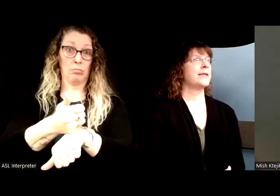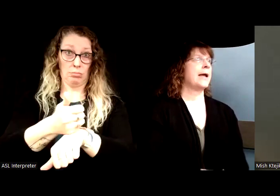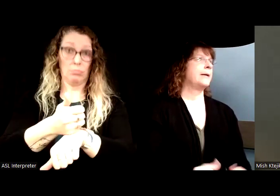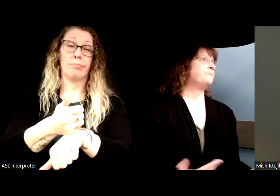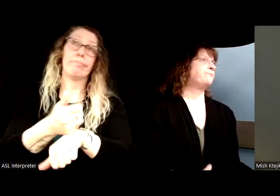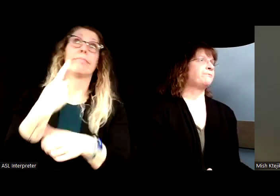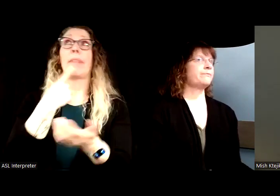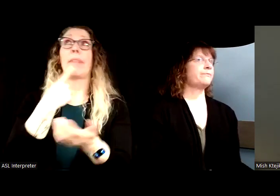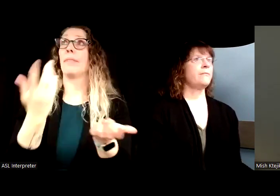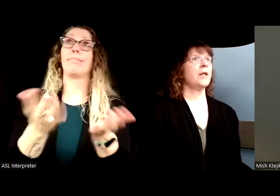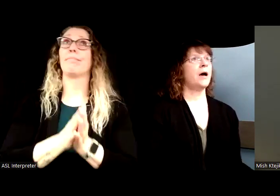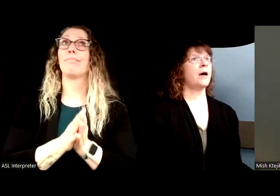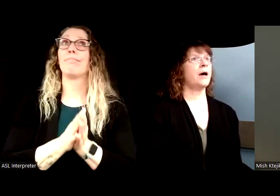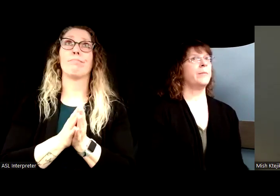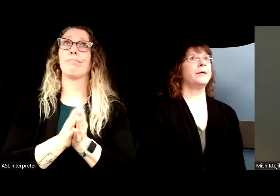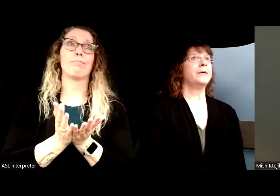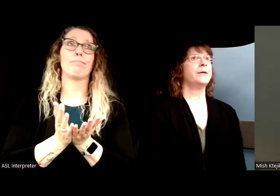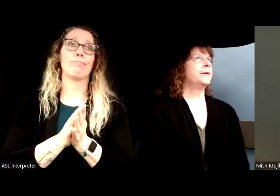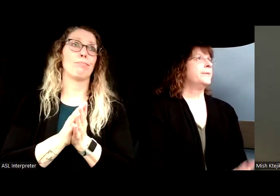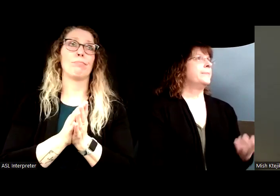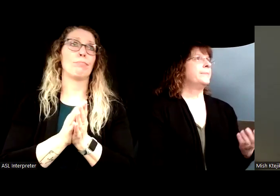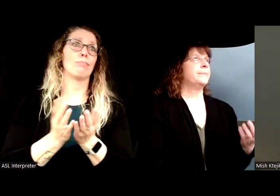that say, an